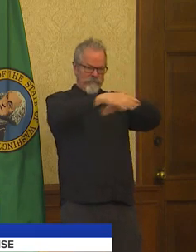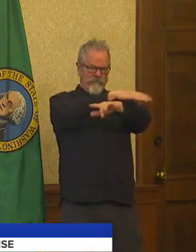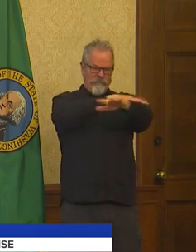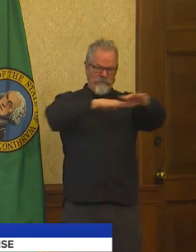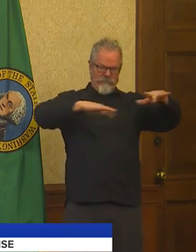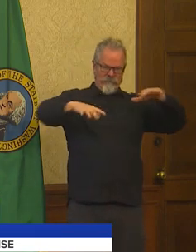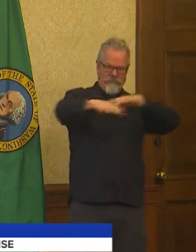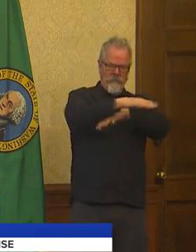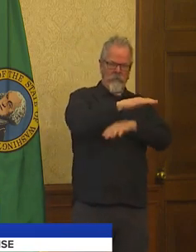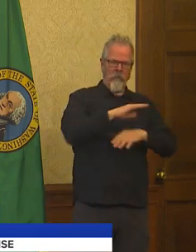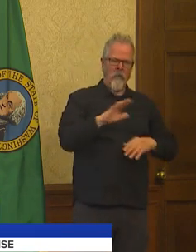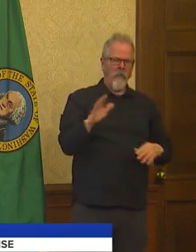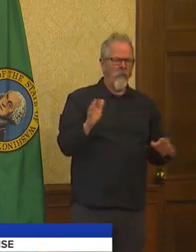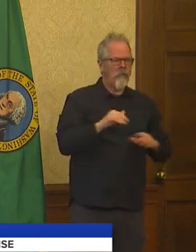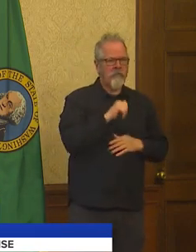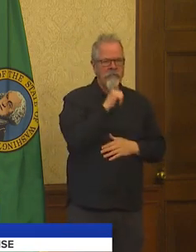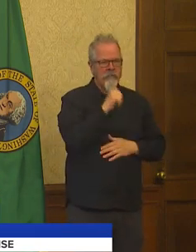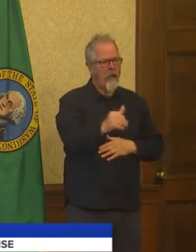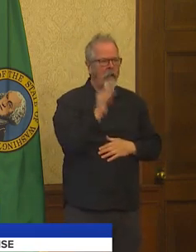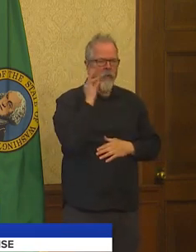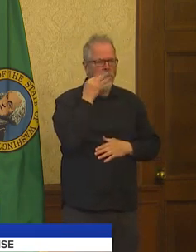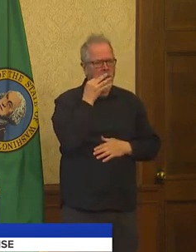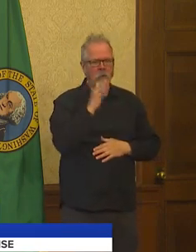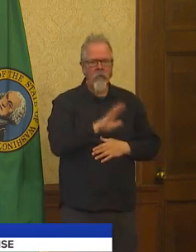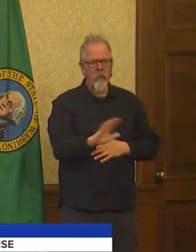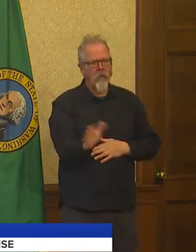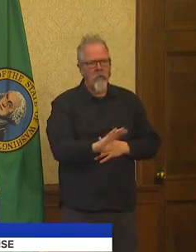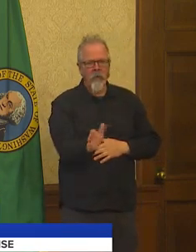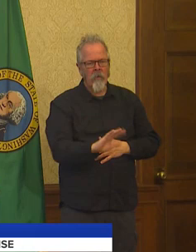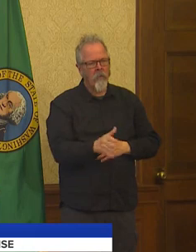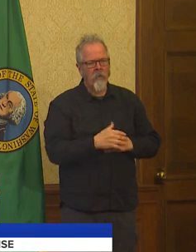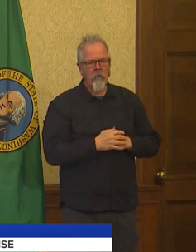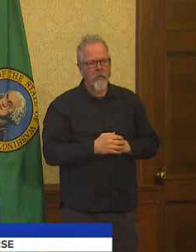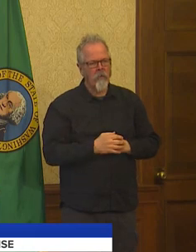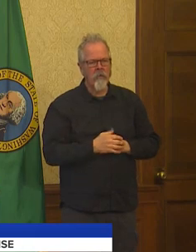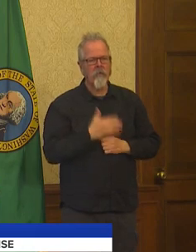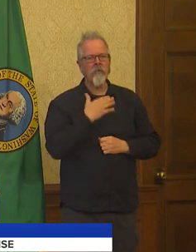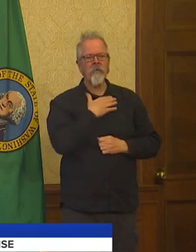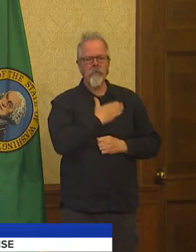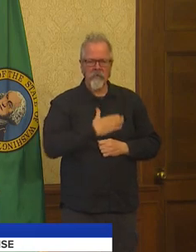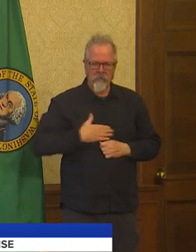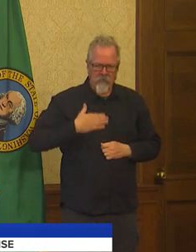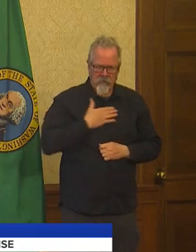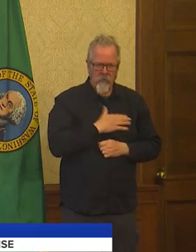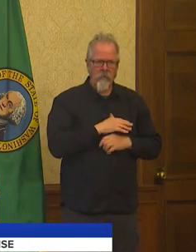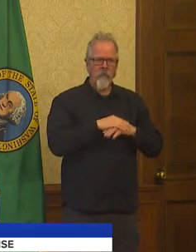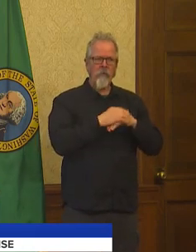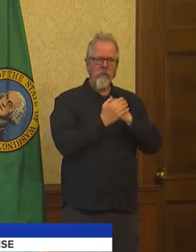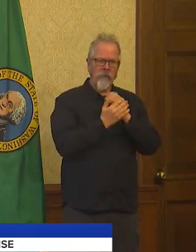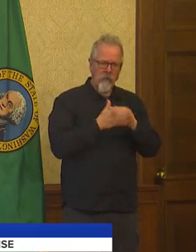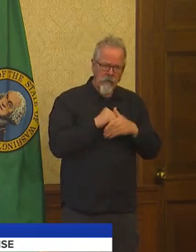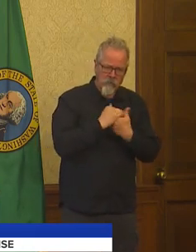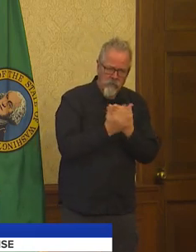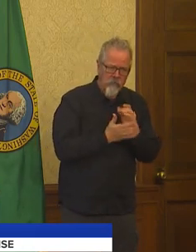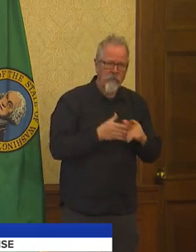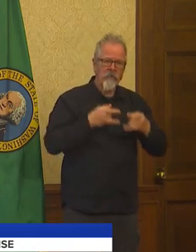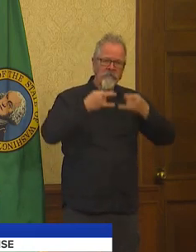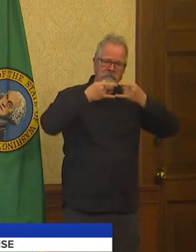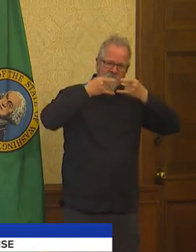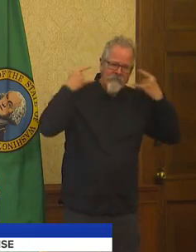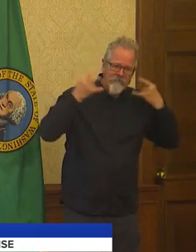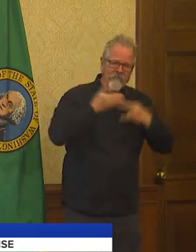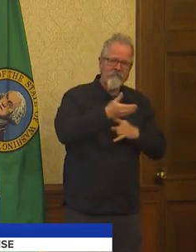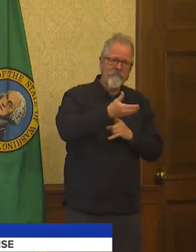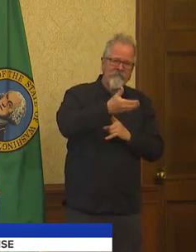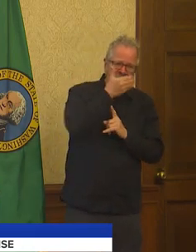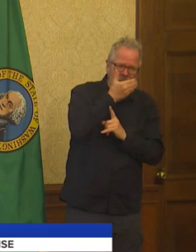inside, and always got to pack it out clearly. We've been working with the Golf Alliance of Washington